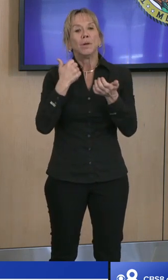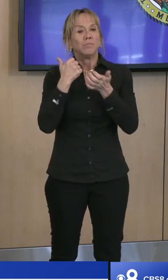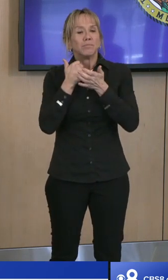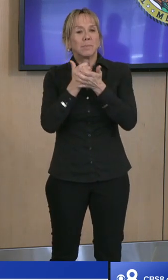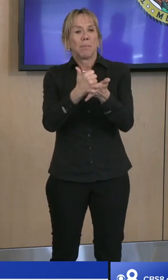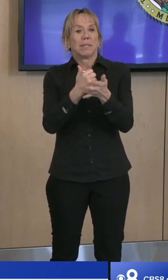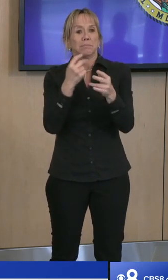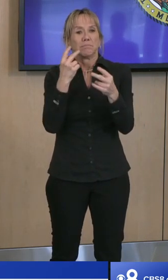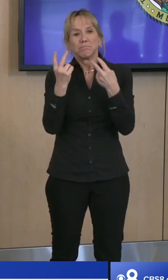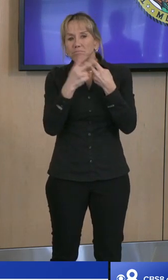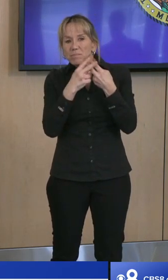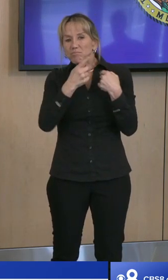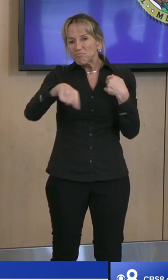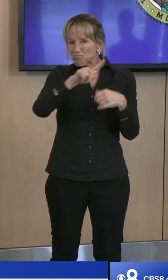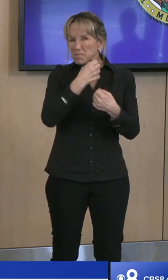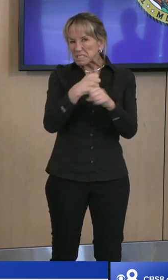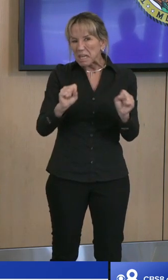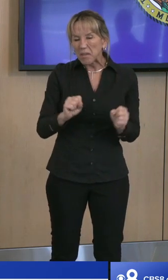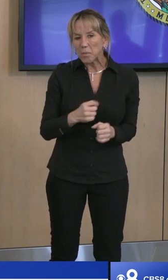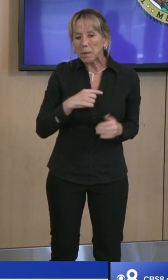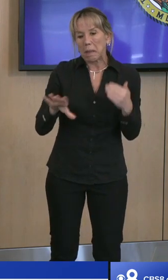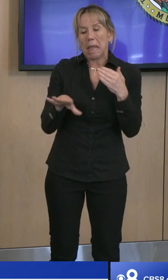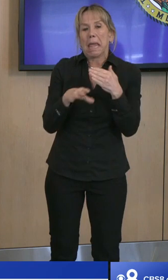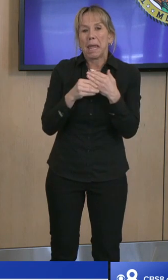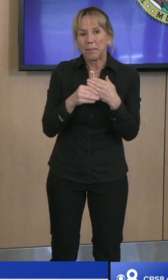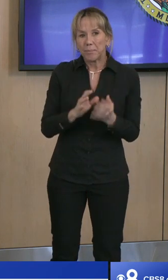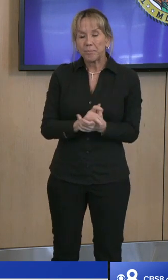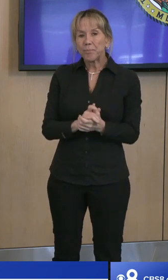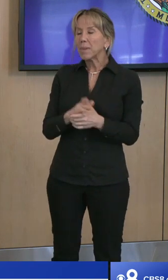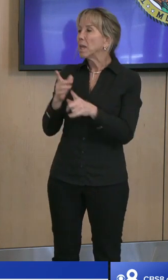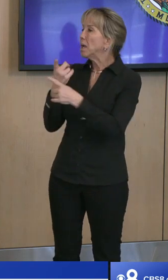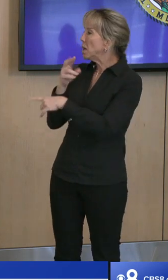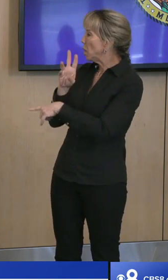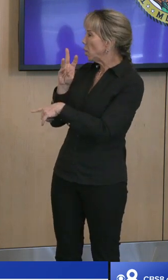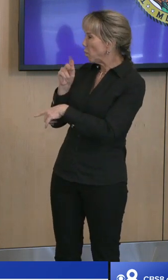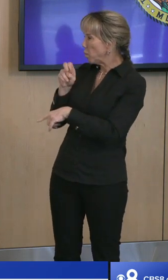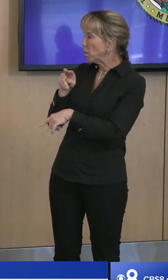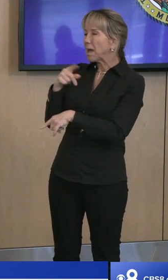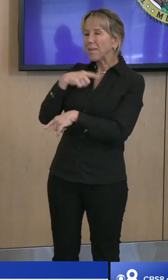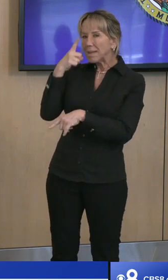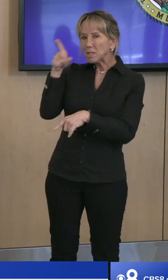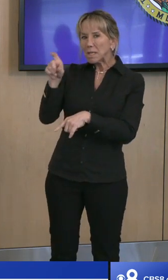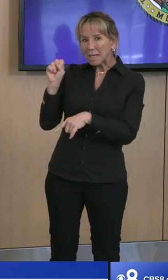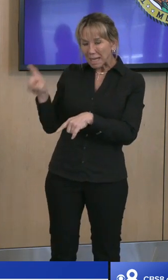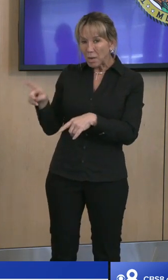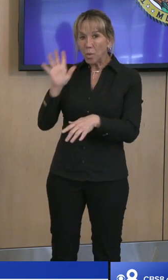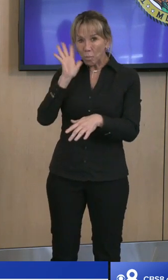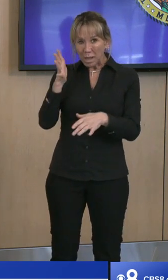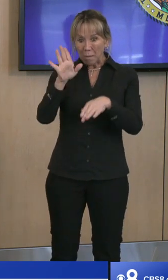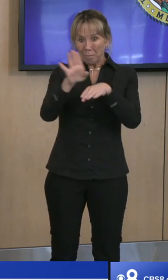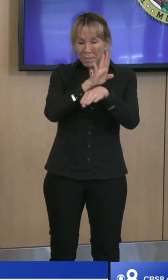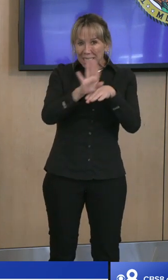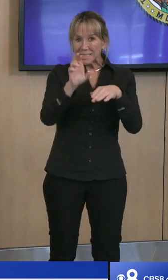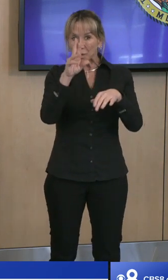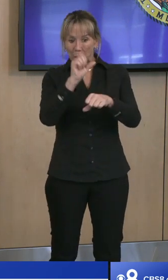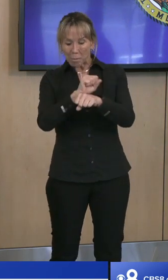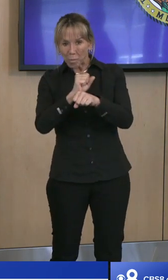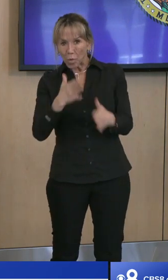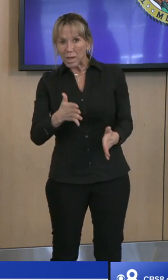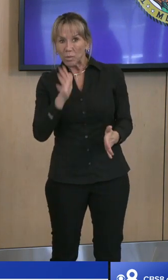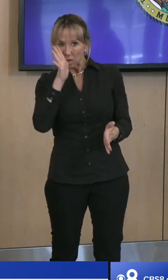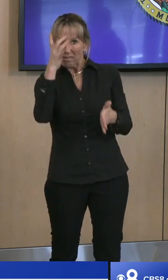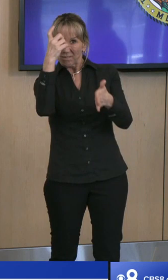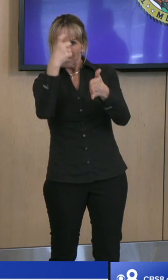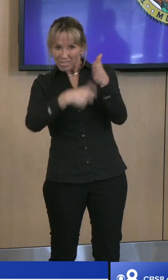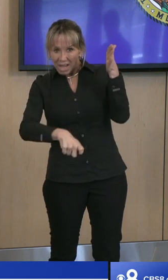safe. And Dr. Wooten, I think just for her clarification, Yes. she's asking whether businesses and employees will be fined if law enforcement plans